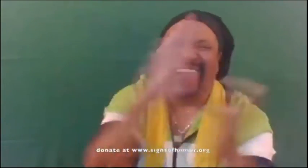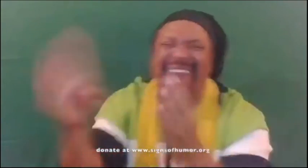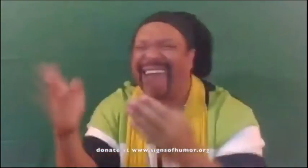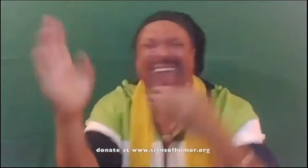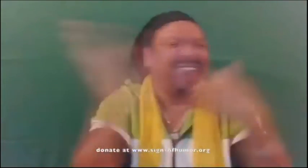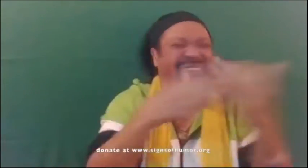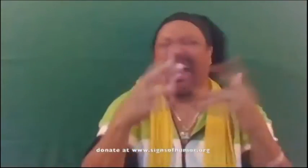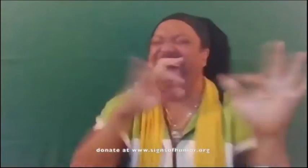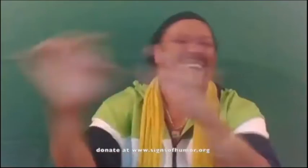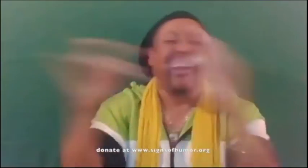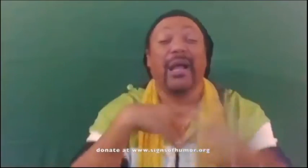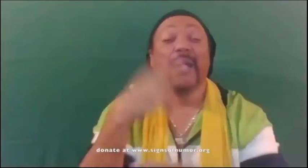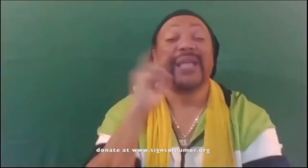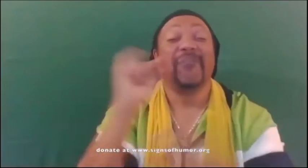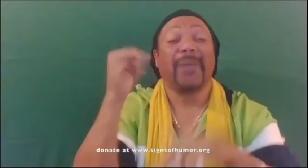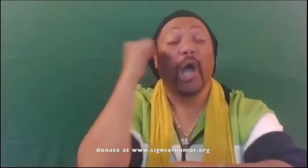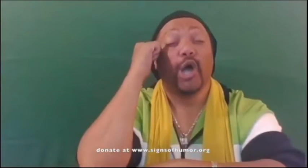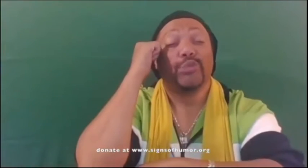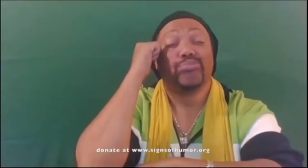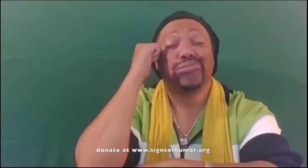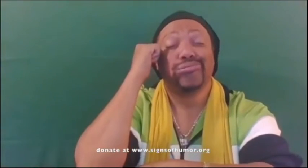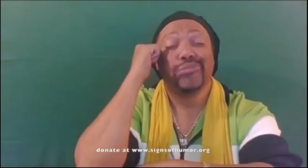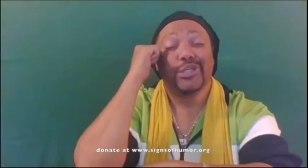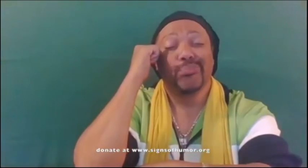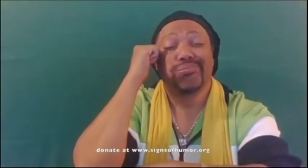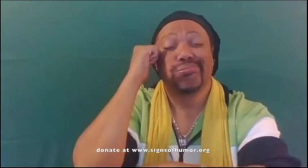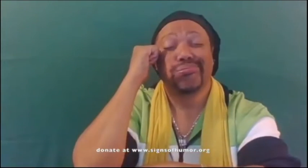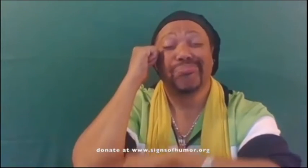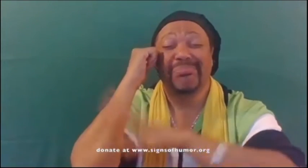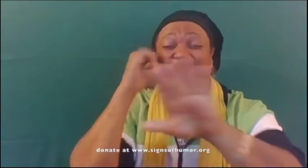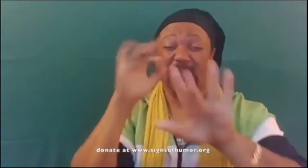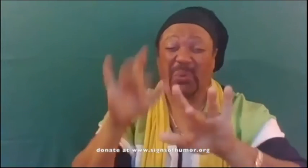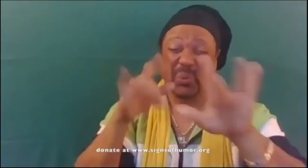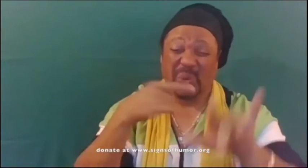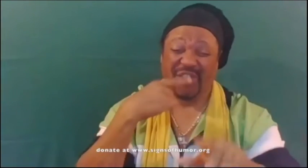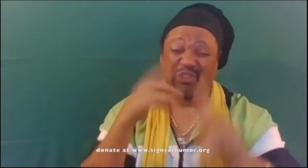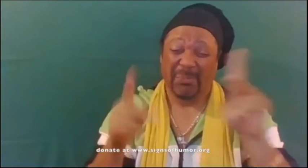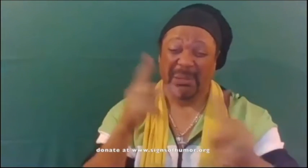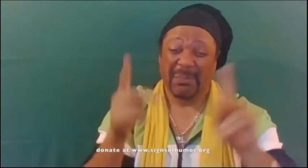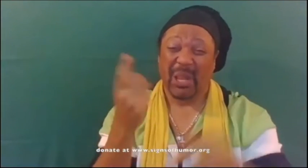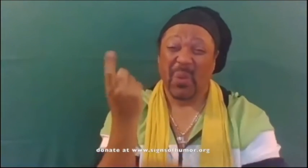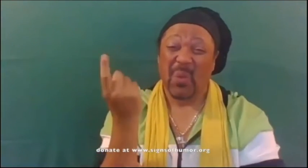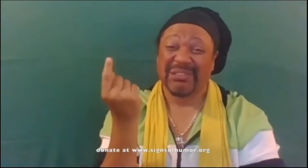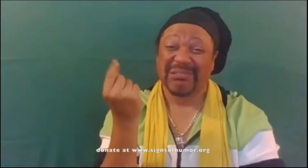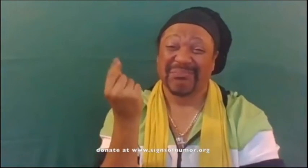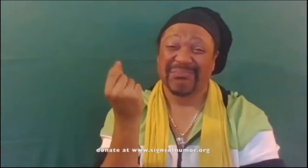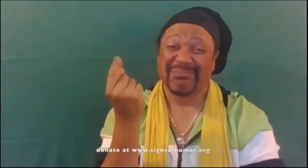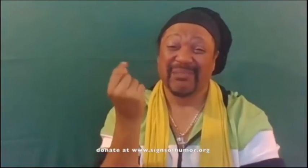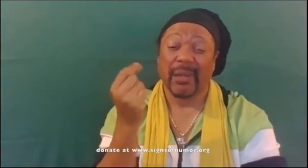Dogs barking, cats going, sirens going off. It doesn't matter with me. I'm knocked out, baby. I can't hear it. You hearing